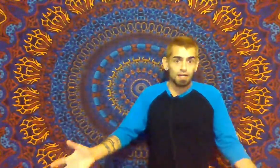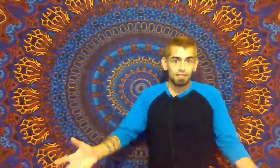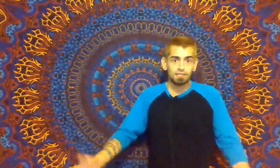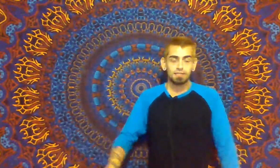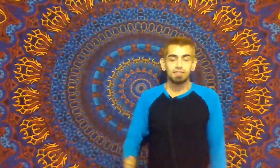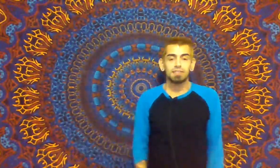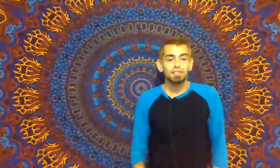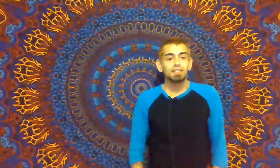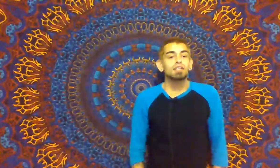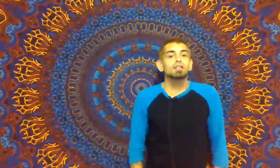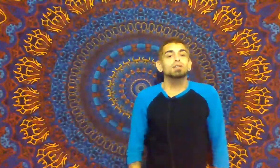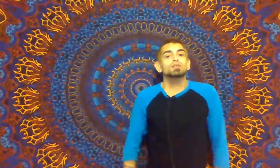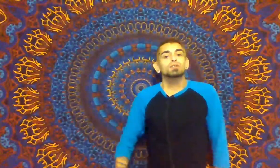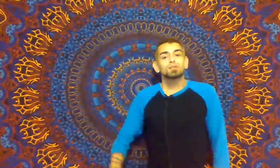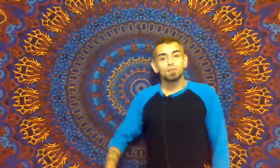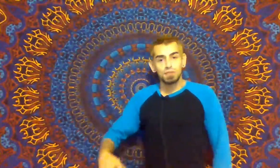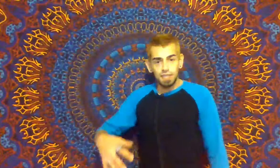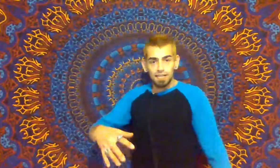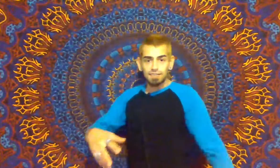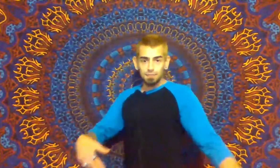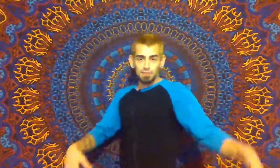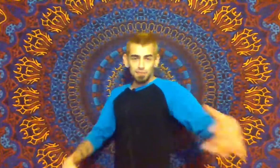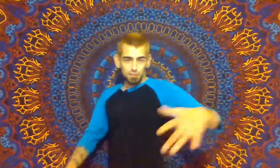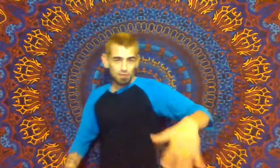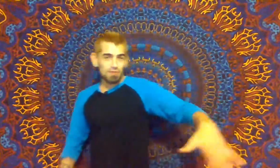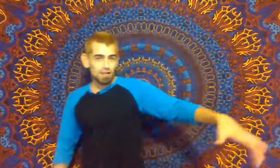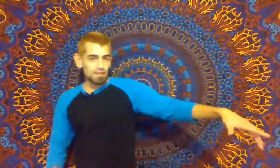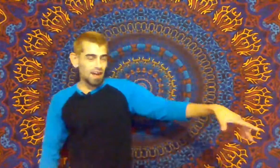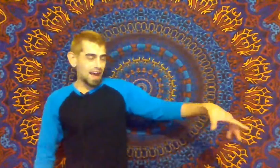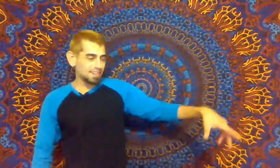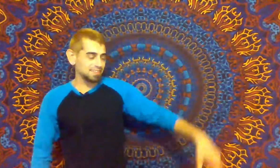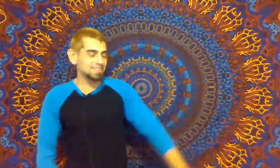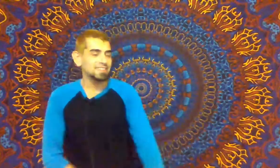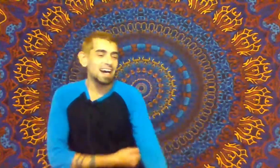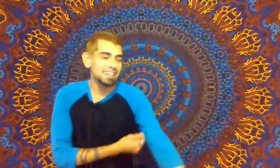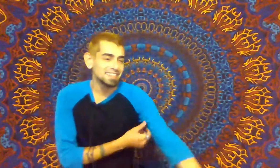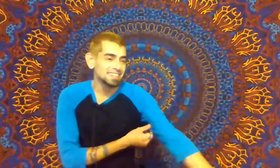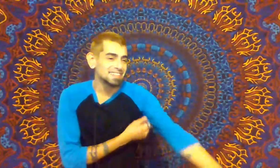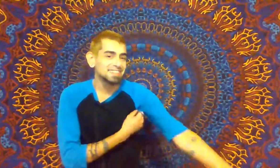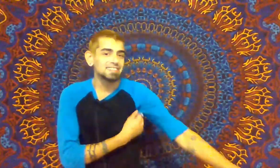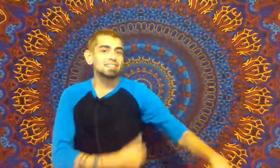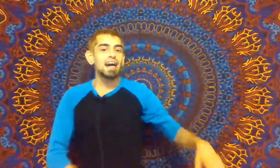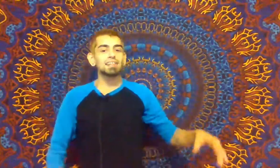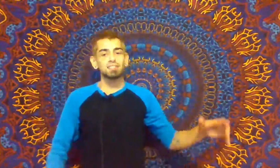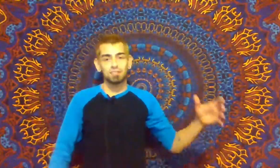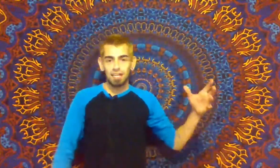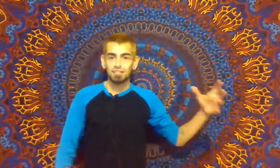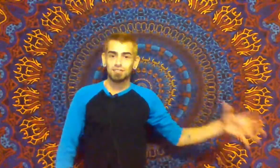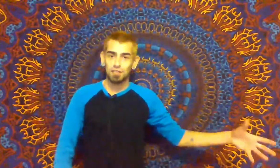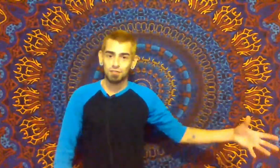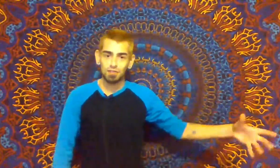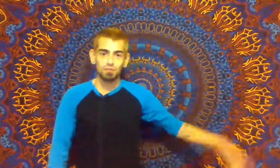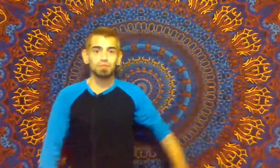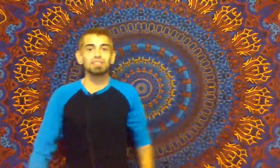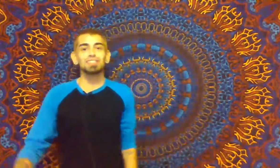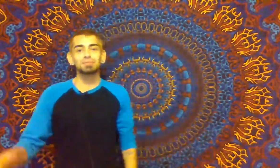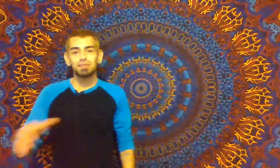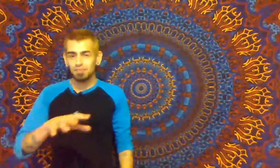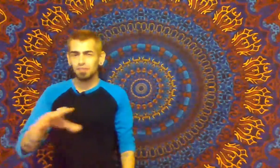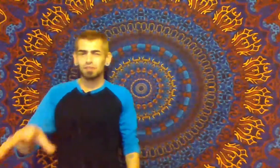it. So since Alex has been surfing around on the island, Alex learned how to surf a little bit. He's been learning